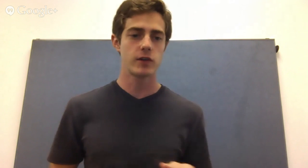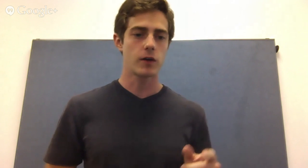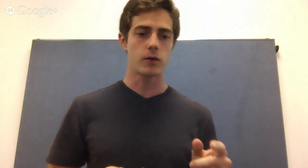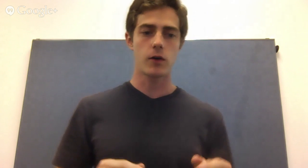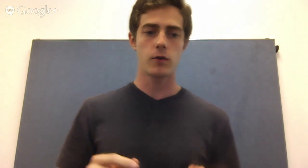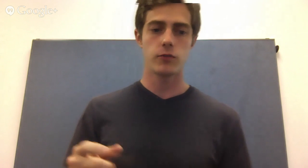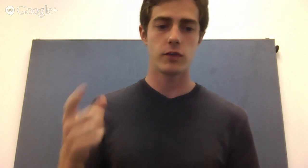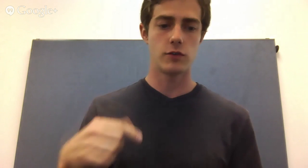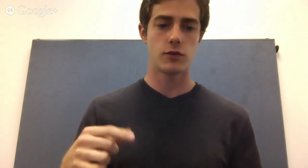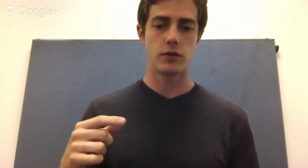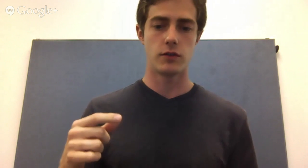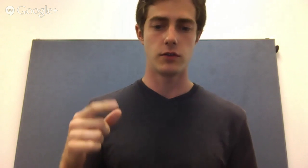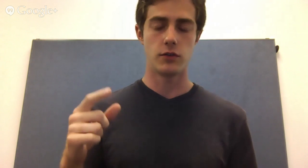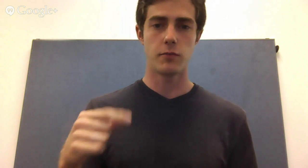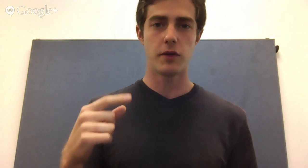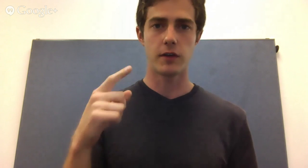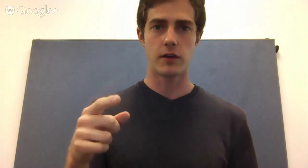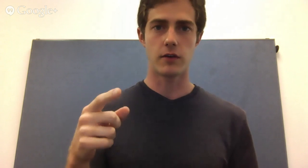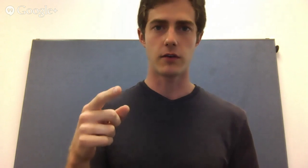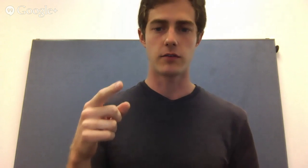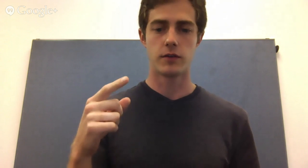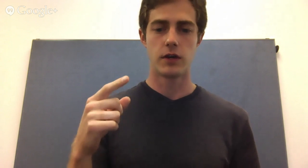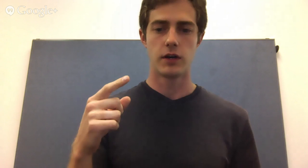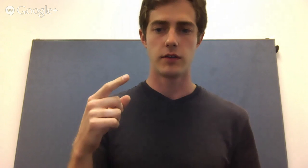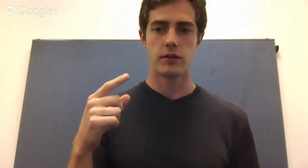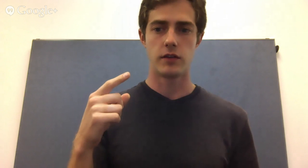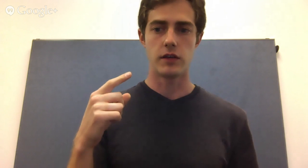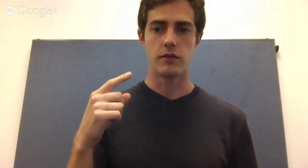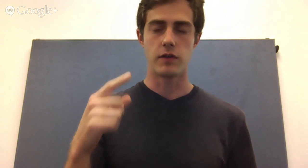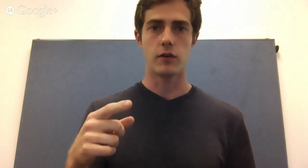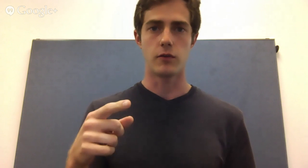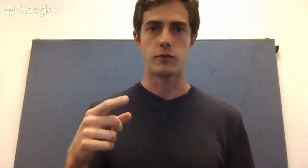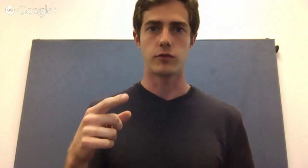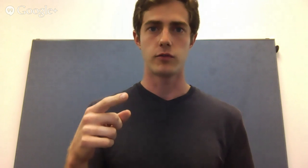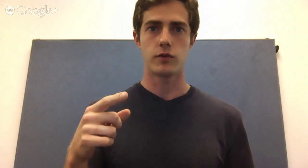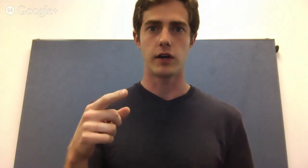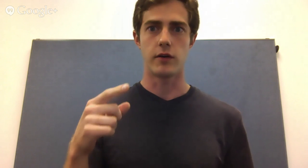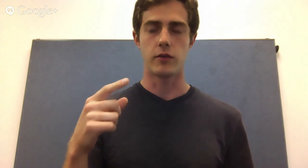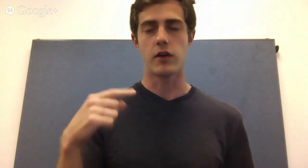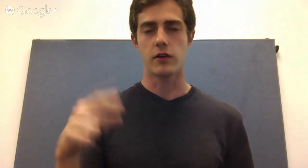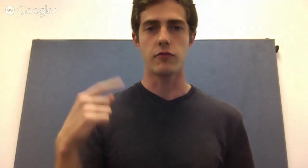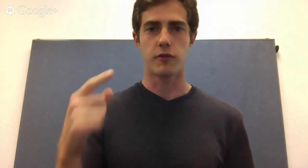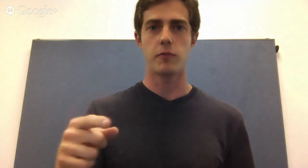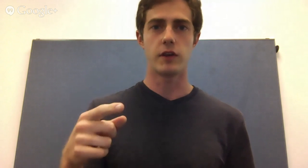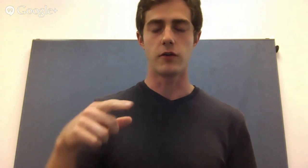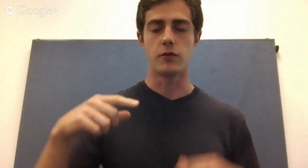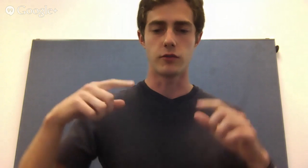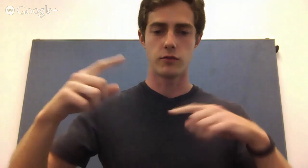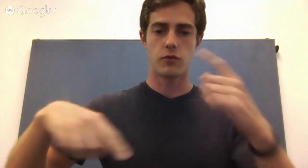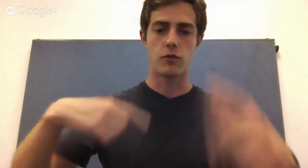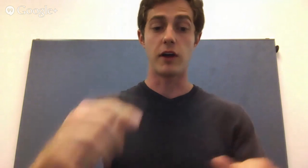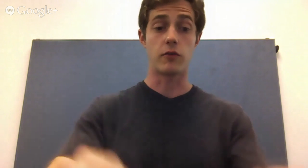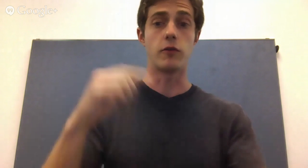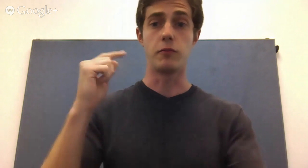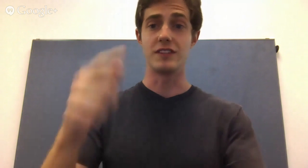audio goes, you should be able to hear the videos or the audio from the videos through the microphone. But tell